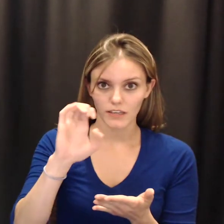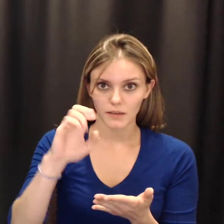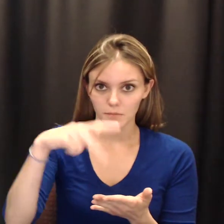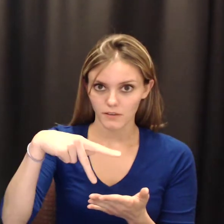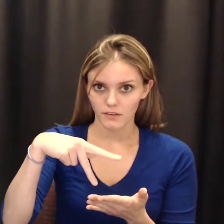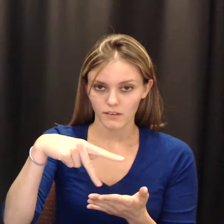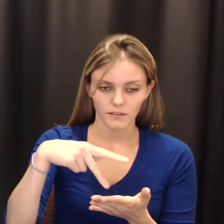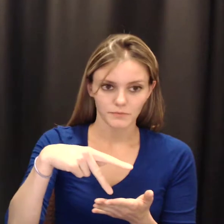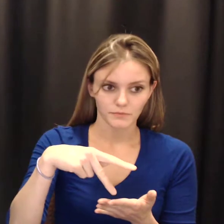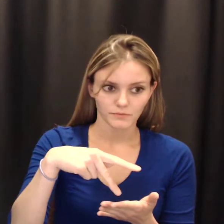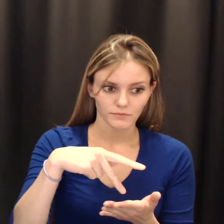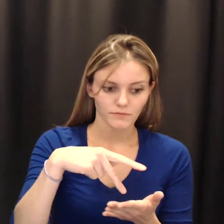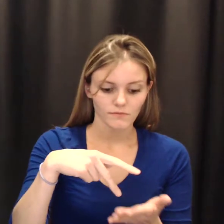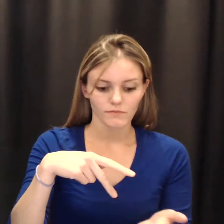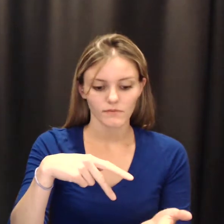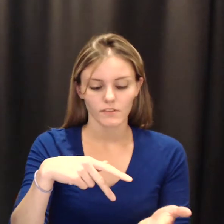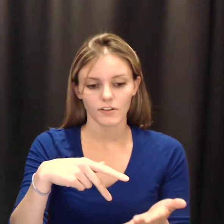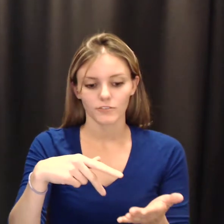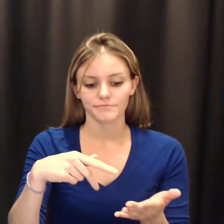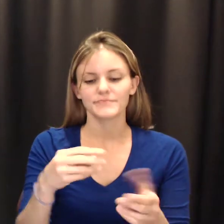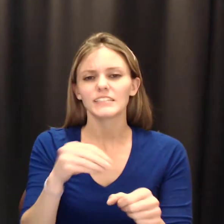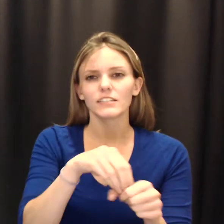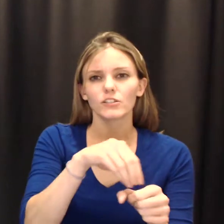Well, that would just seem afraid to work with maybe some death.